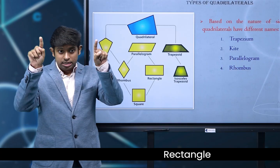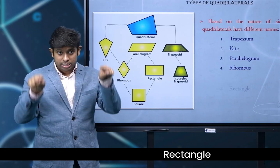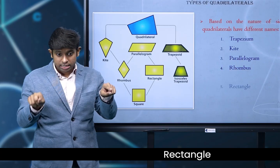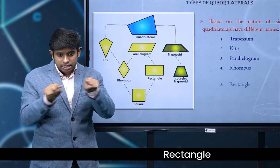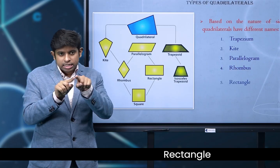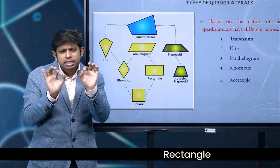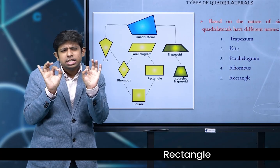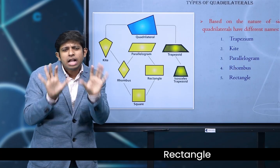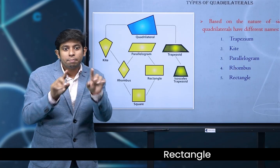rectangle,